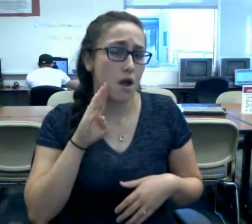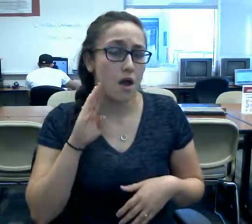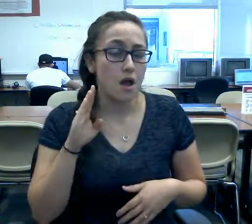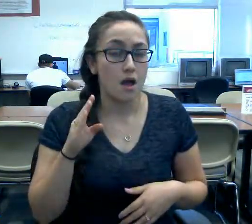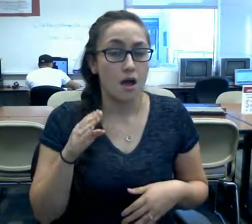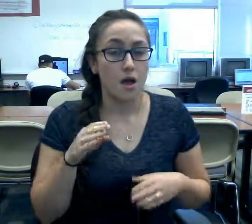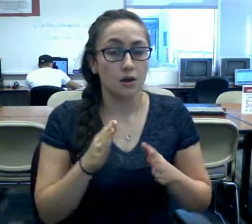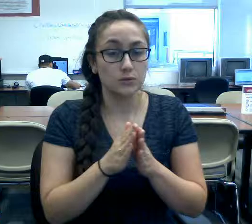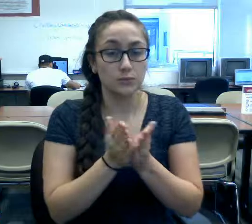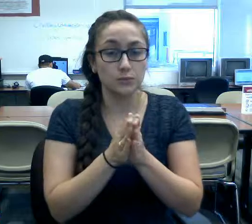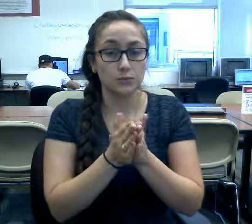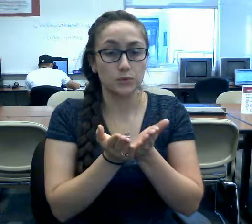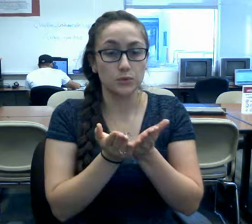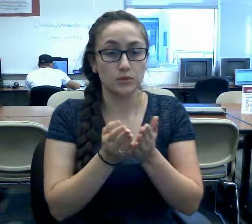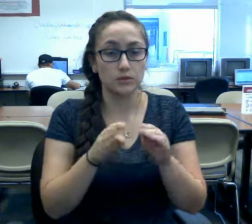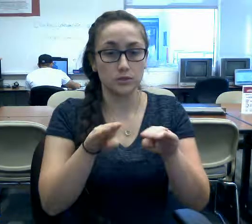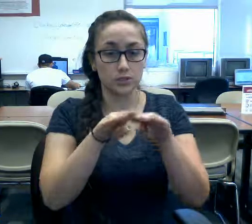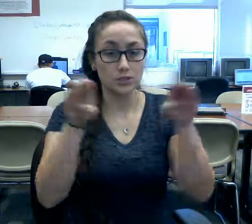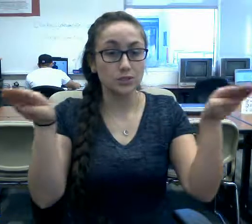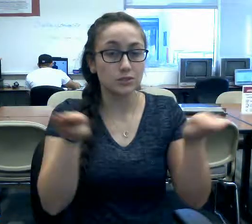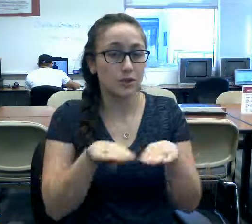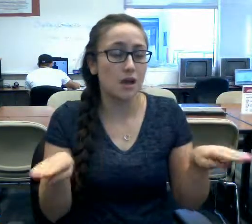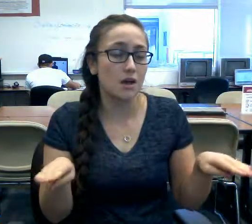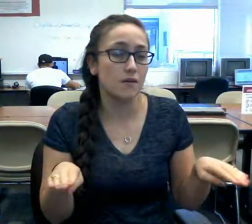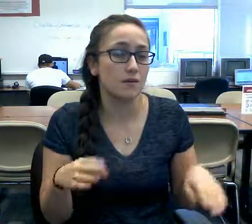Can you go ahead and press harder on that?